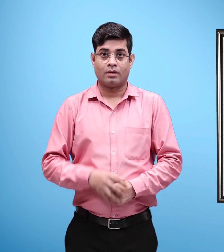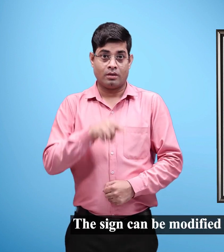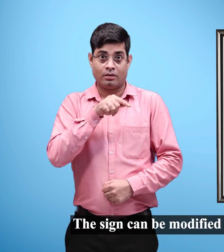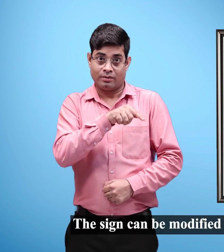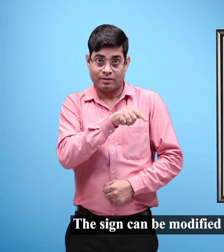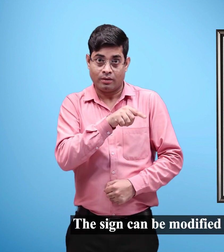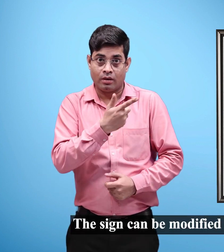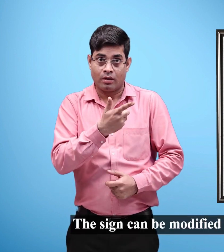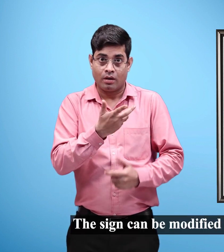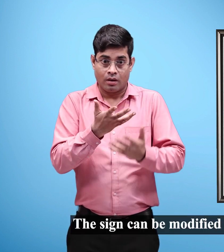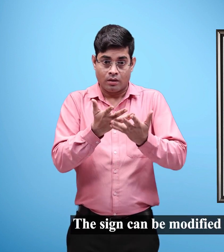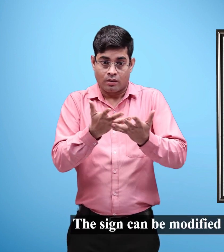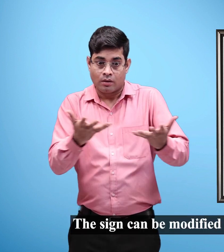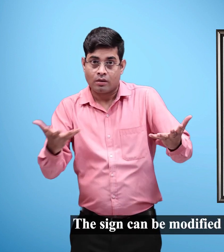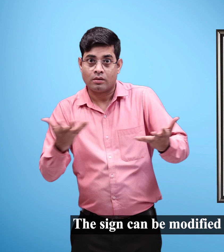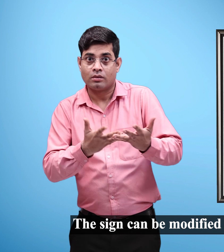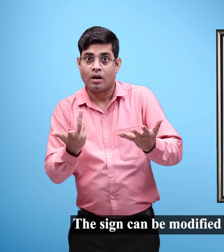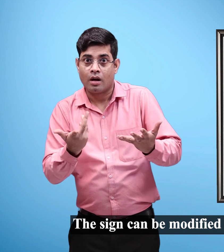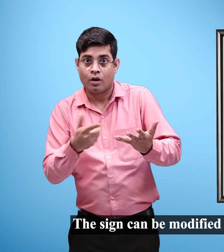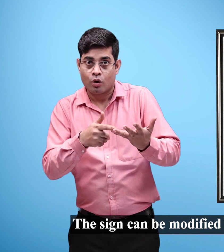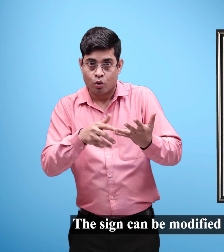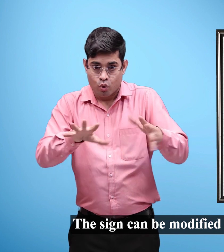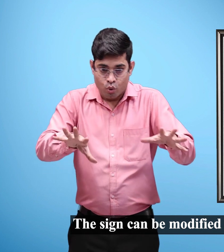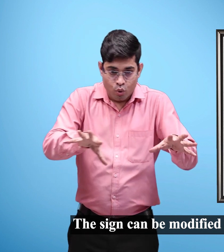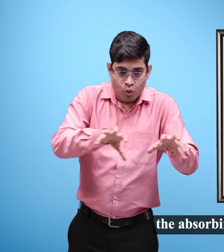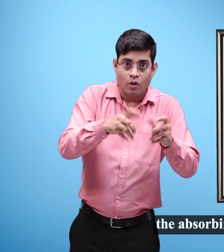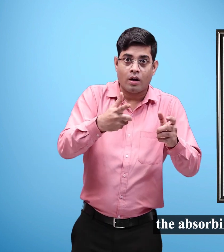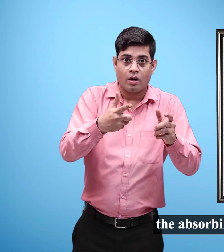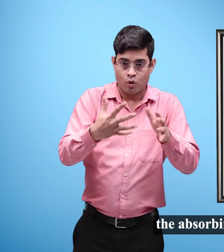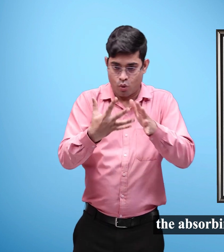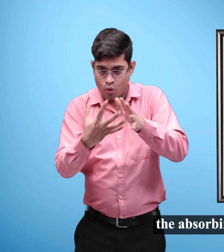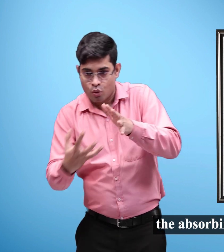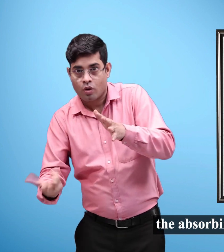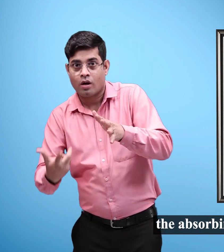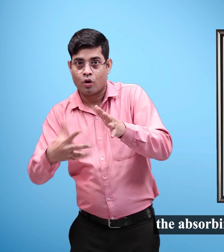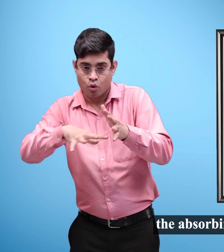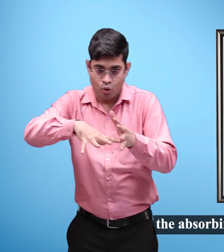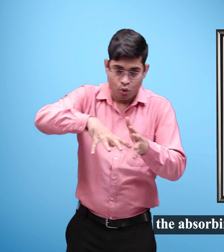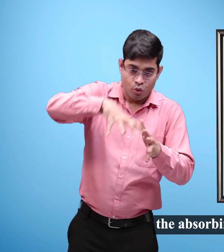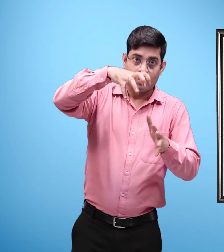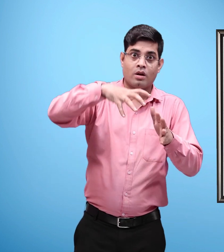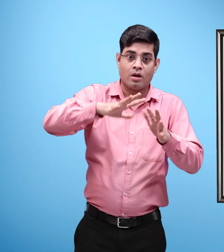The sign can be modified based on the object doing the absorbing and the direction.